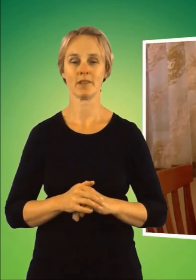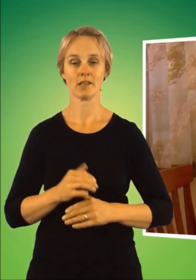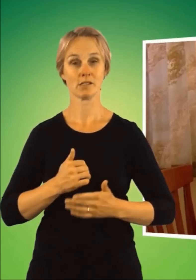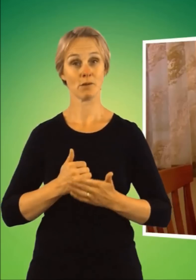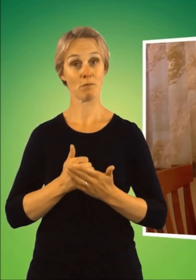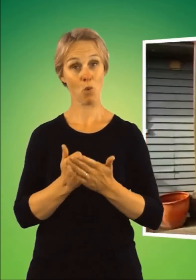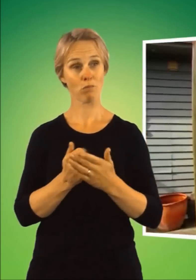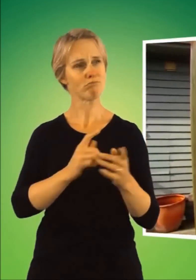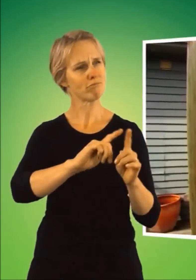proud.